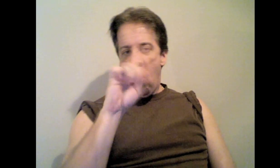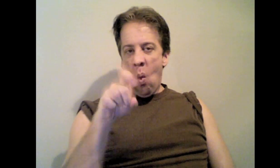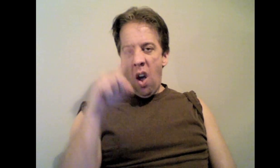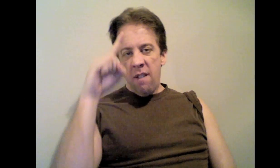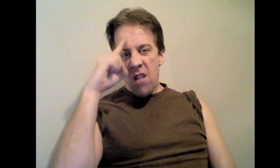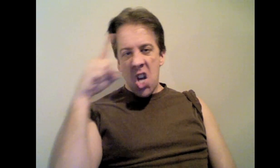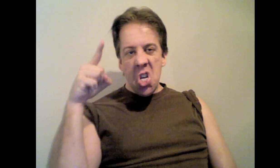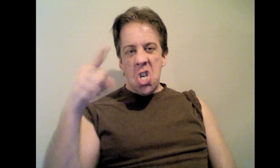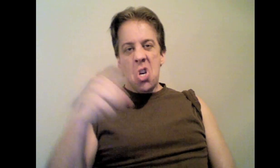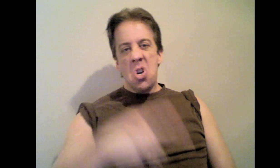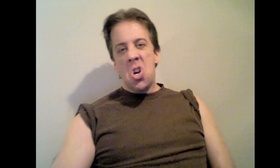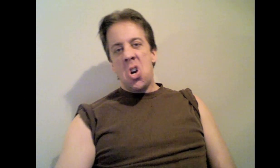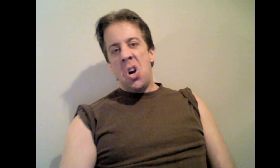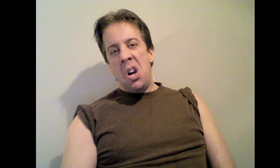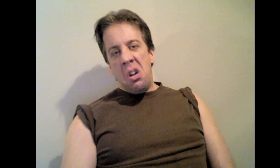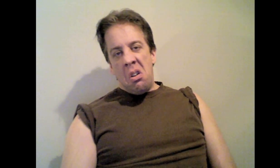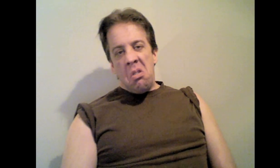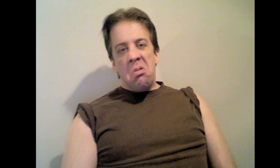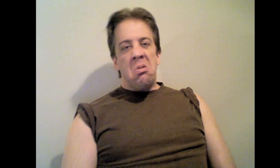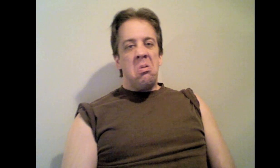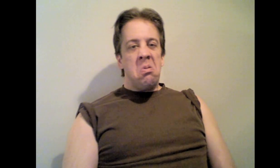I have a few questions for you interpreters.